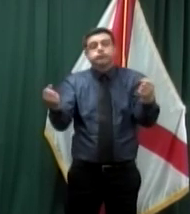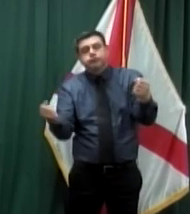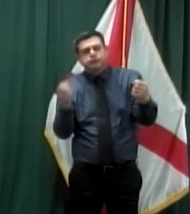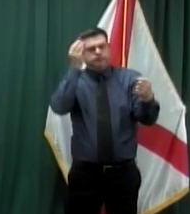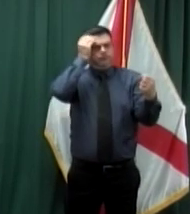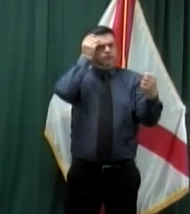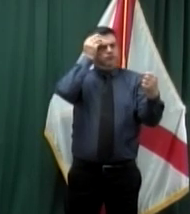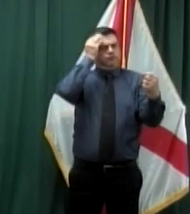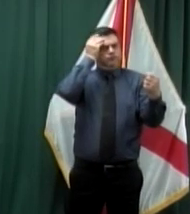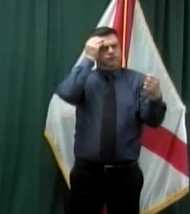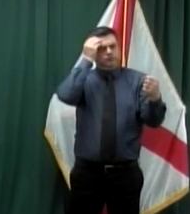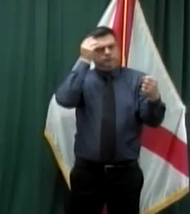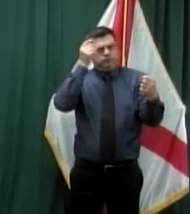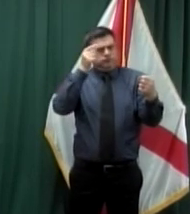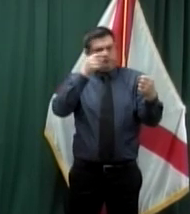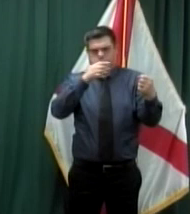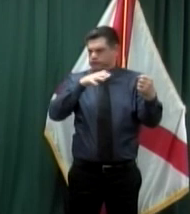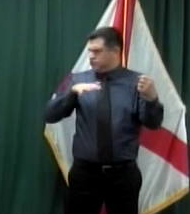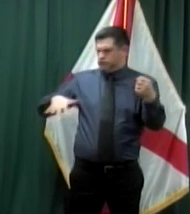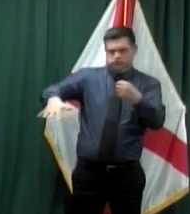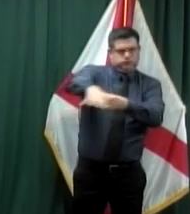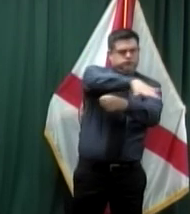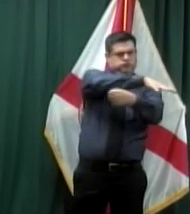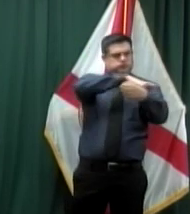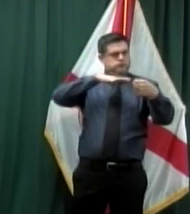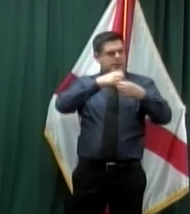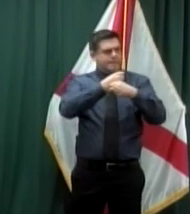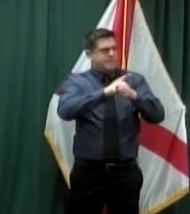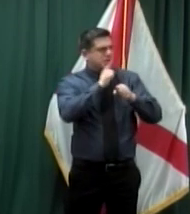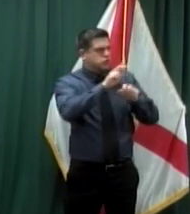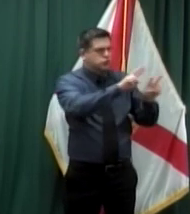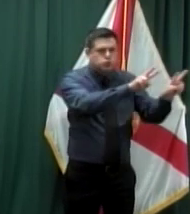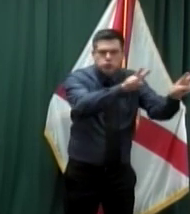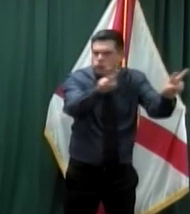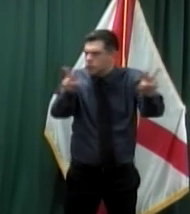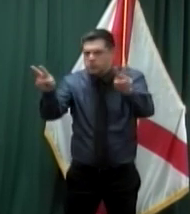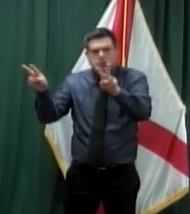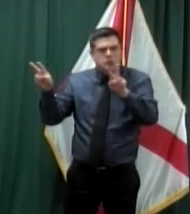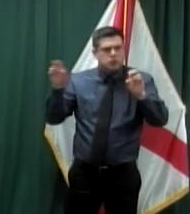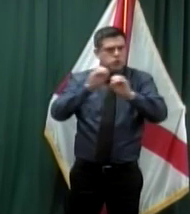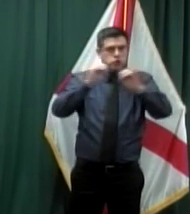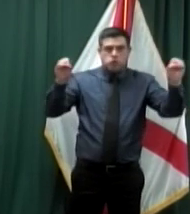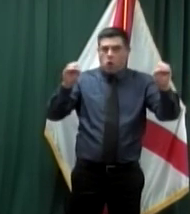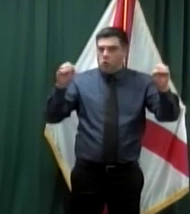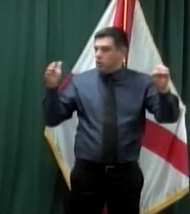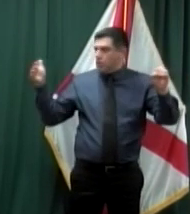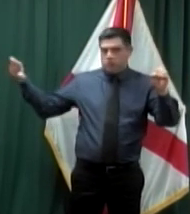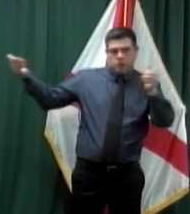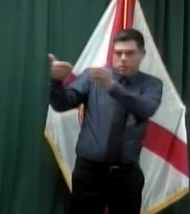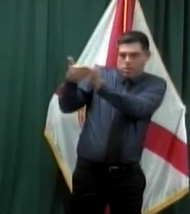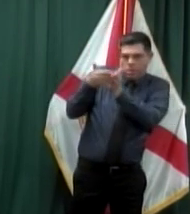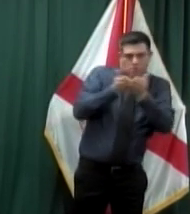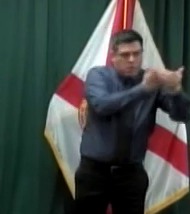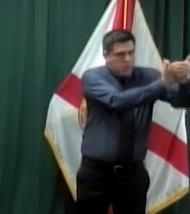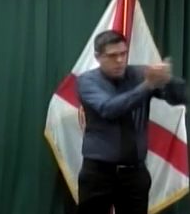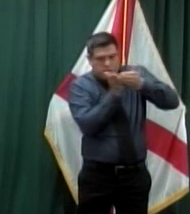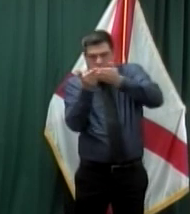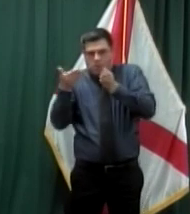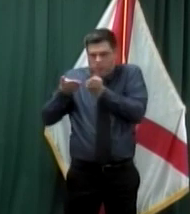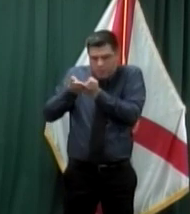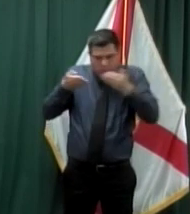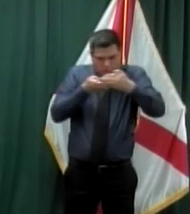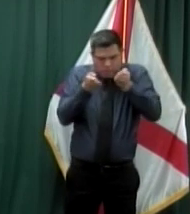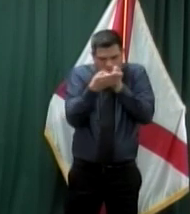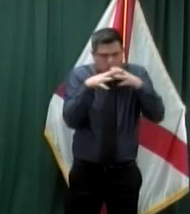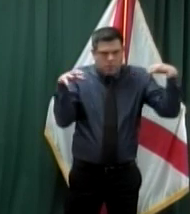or just anything that may prohibit you from operating your boat in a safe manner. So the main things, we want everybody to go